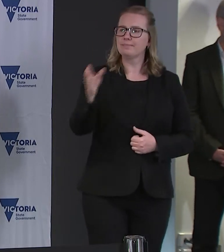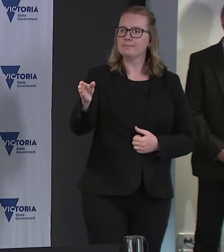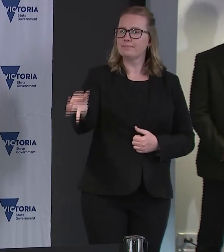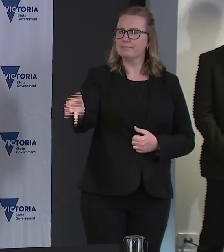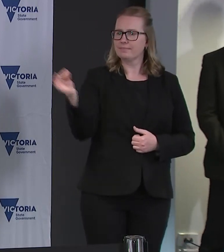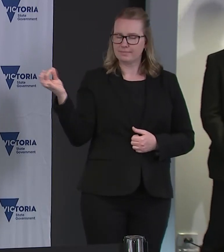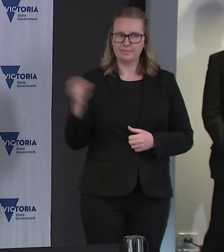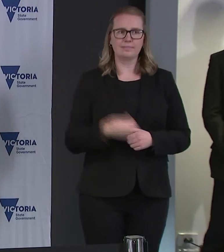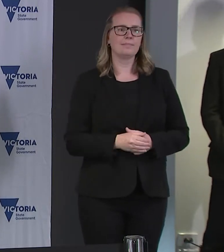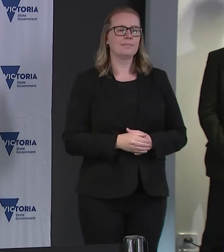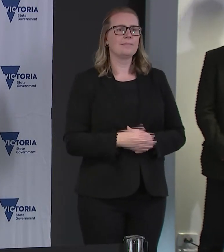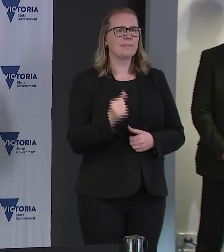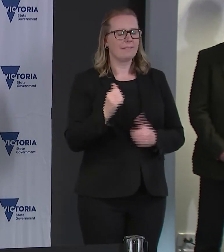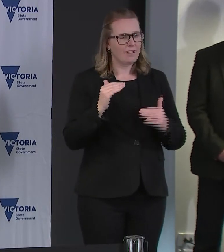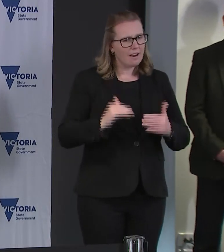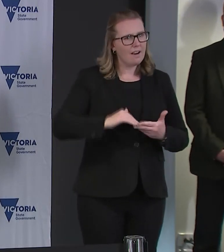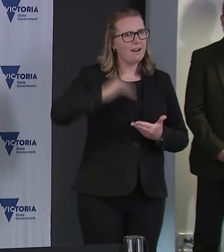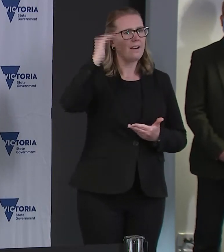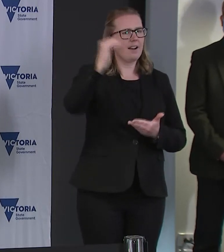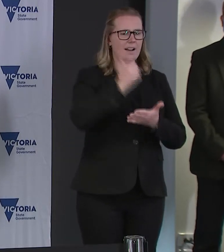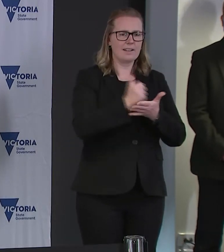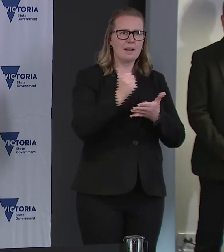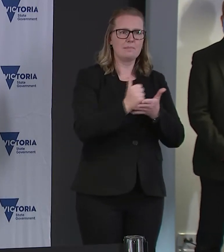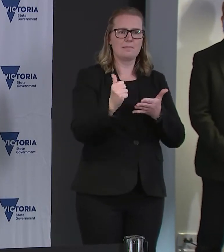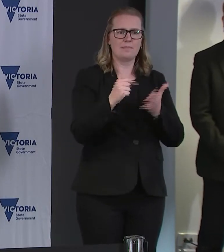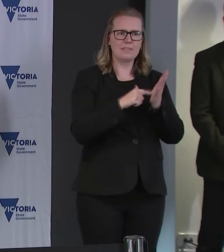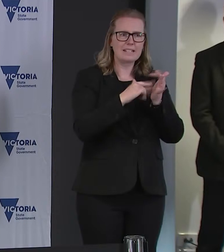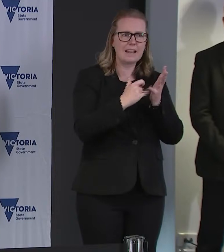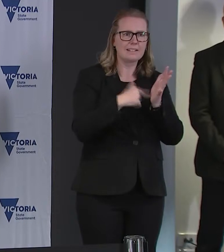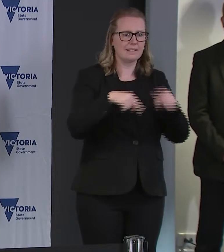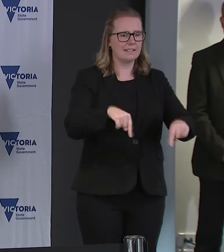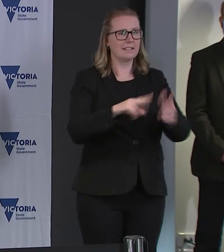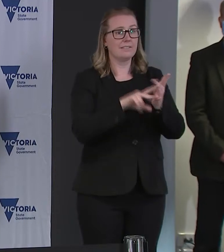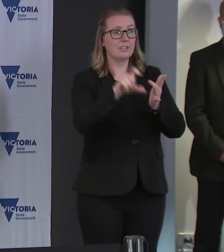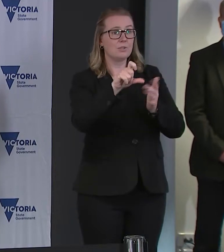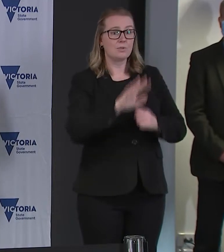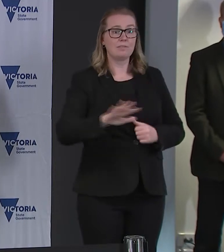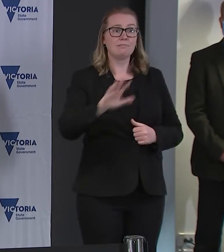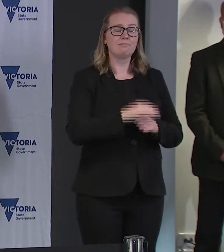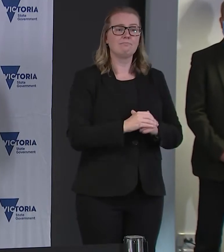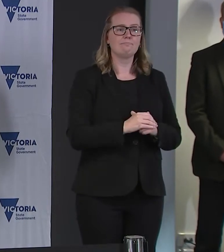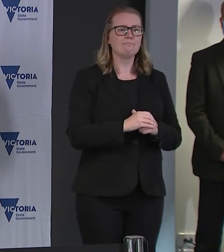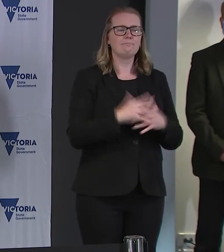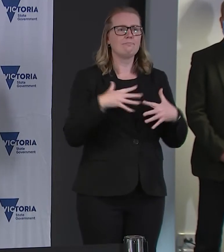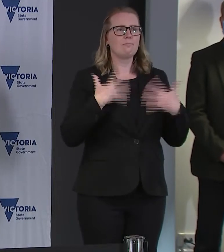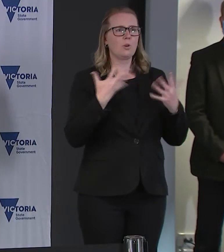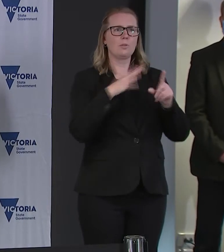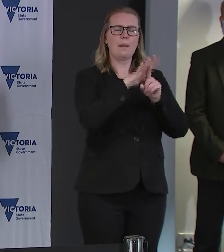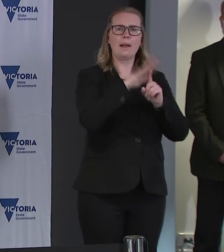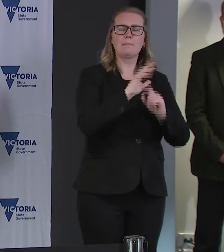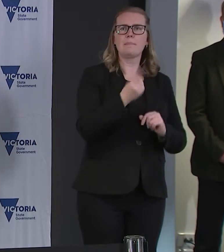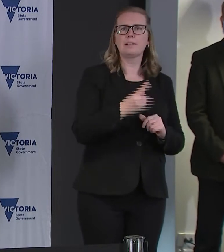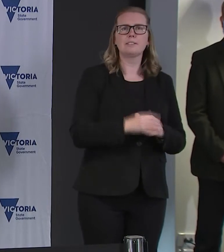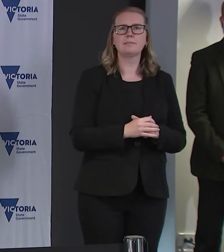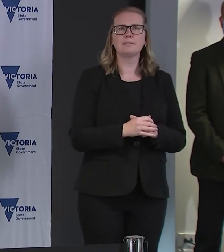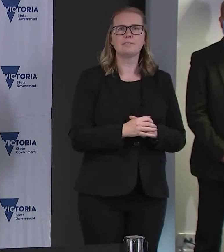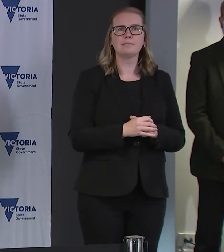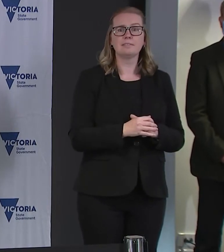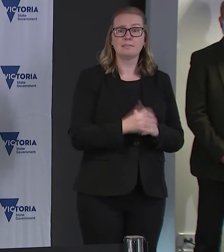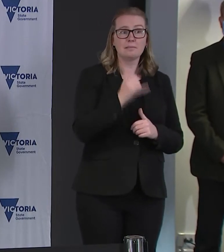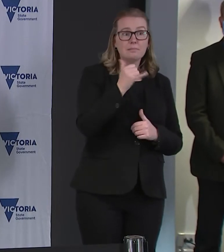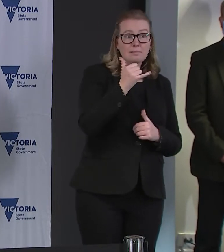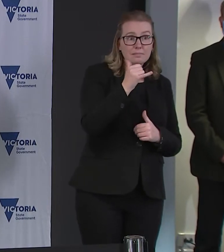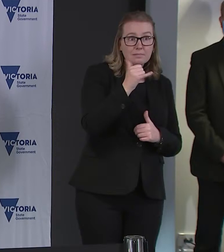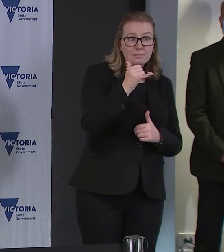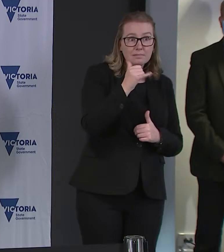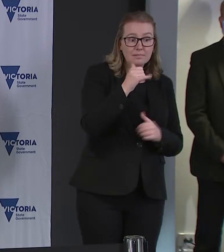high testing rates here, is there the possibility, and I don't want to point the finger, but is there the possibility that the virus could be circulating